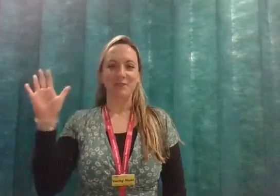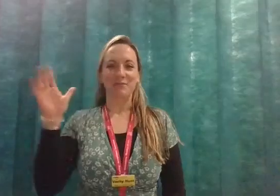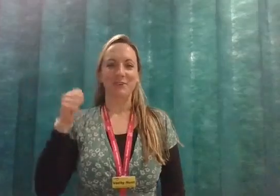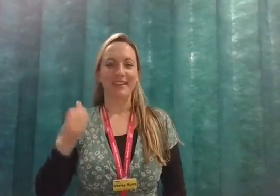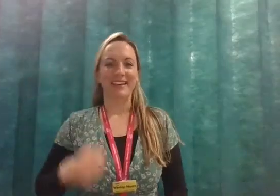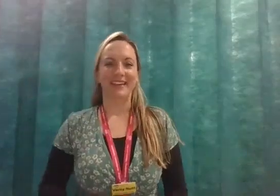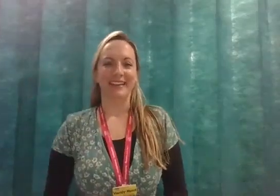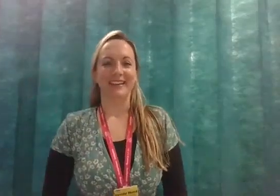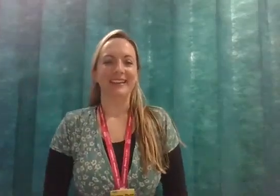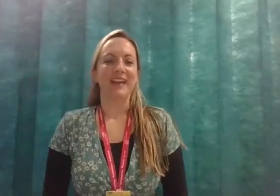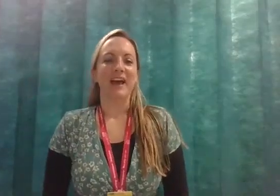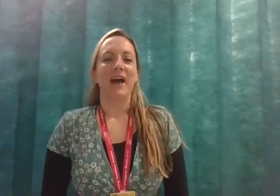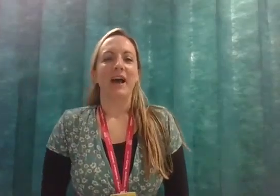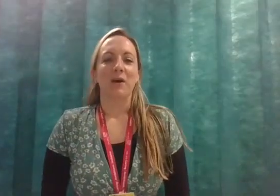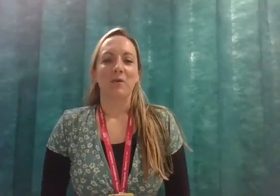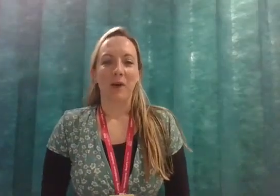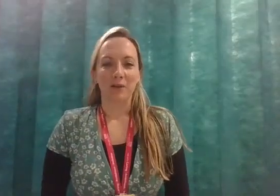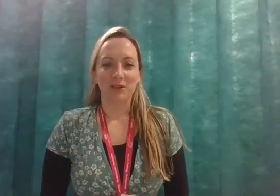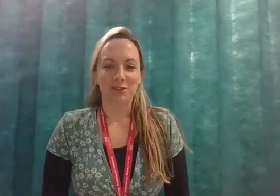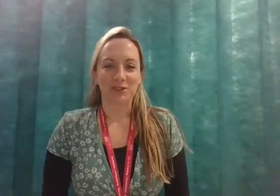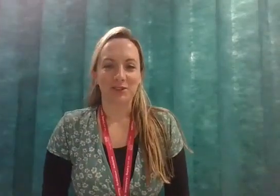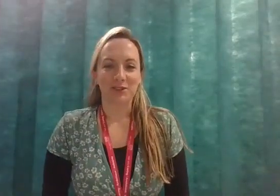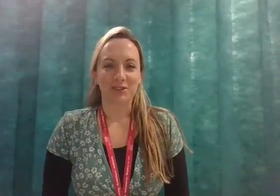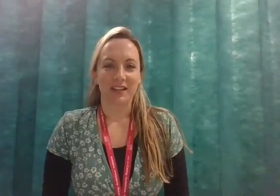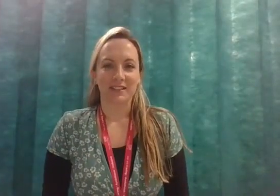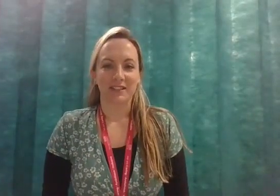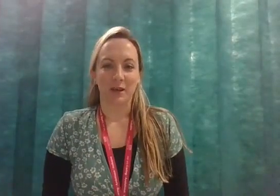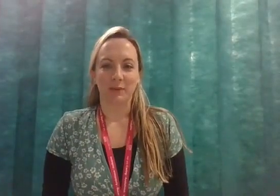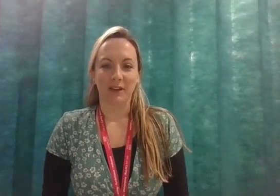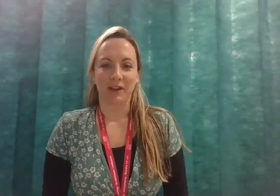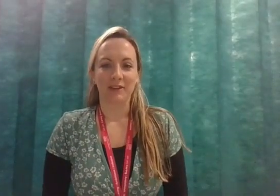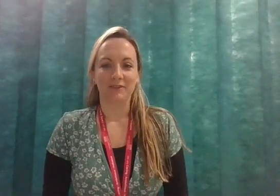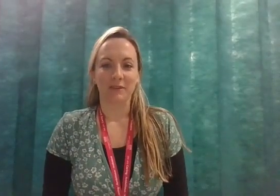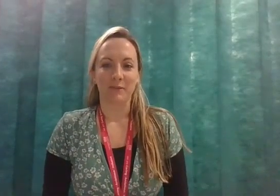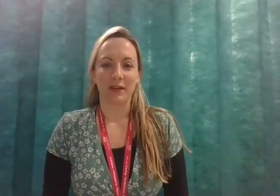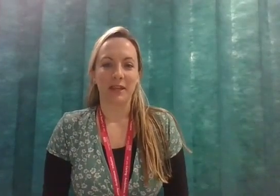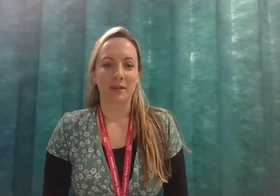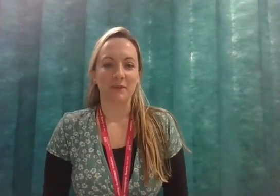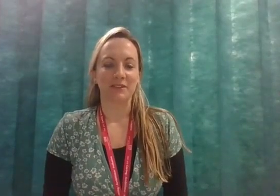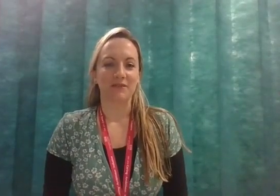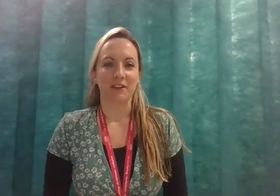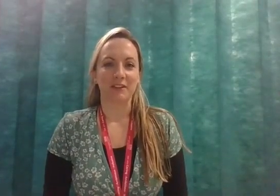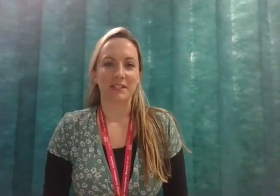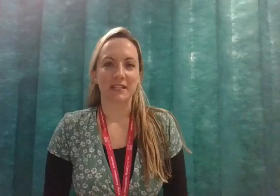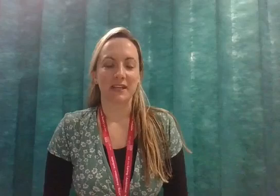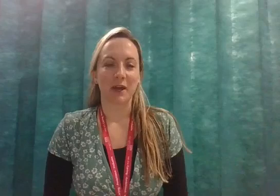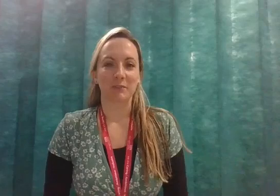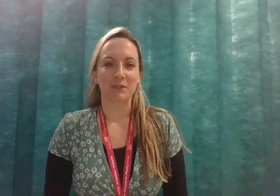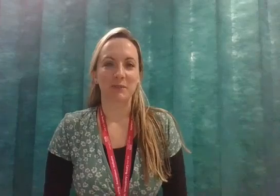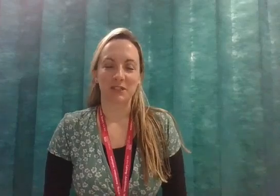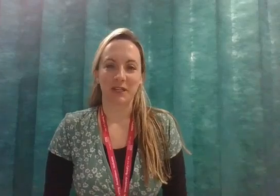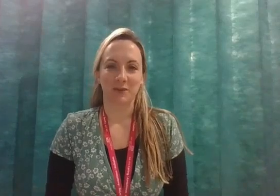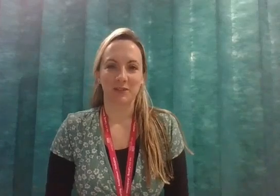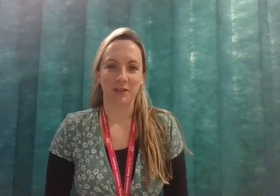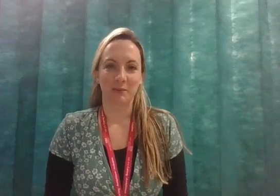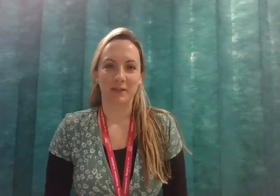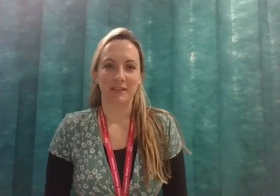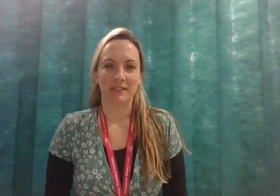Good morning. Welcome to Chattertime Live. My name is Verity. I'm a speech and language therapist